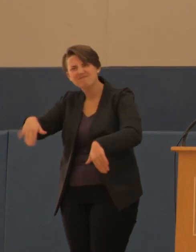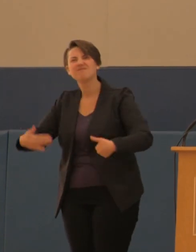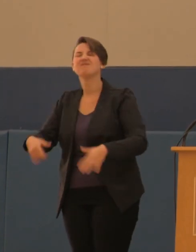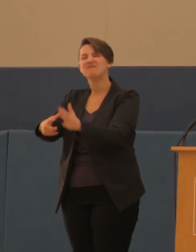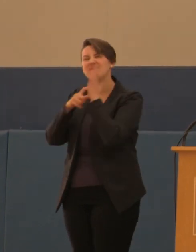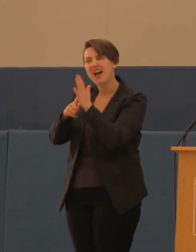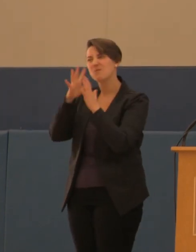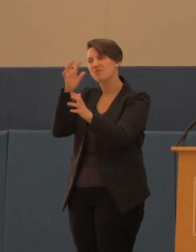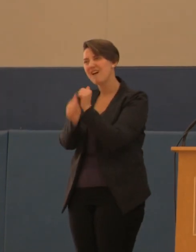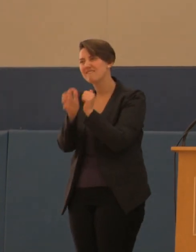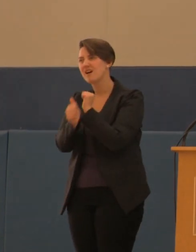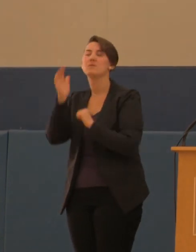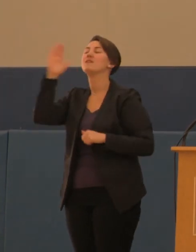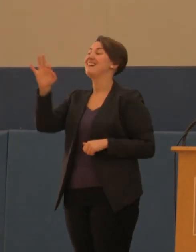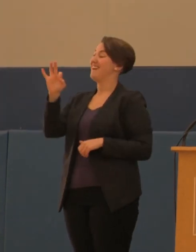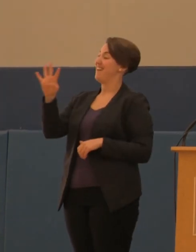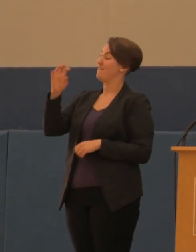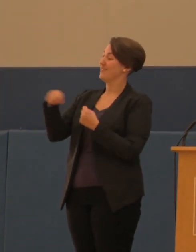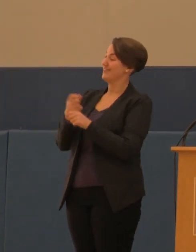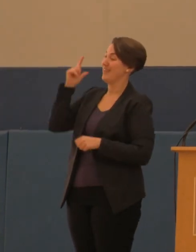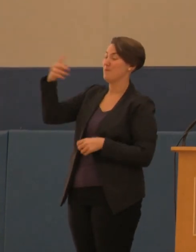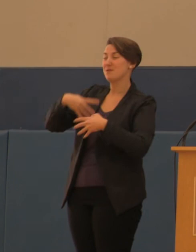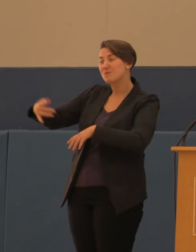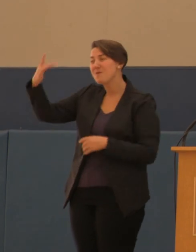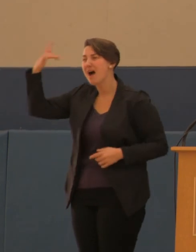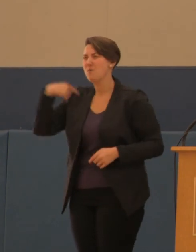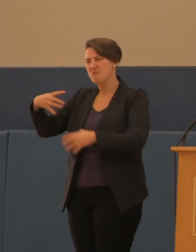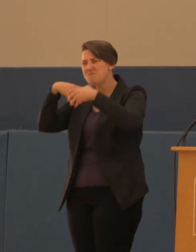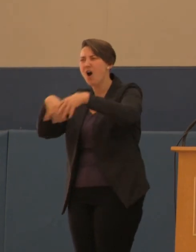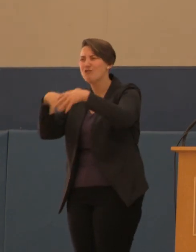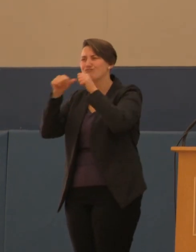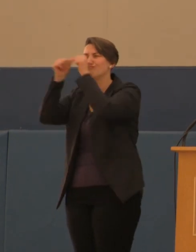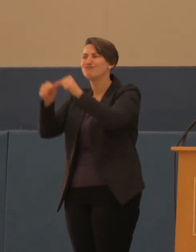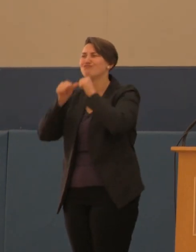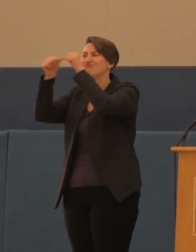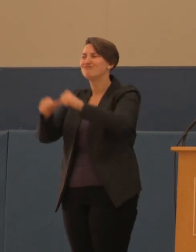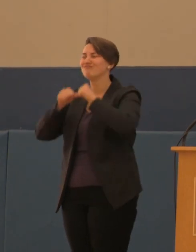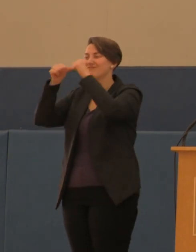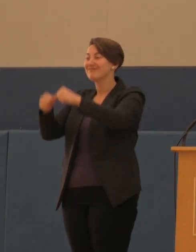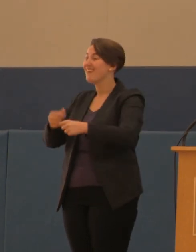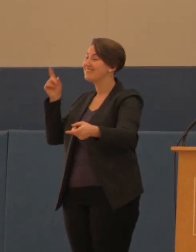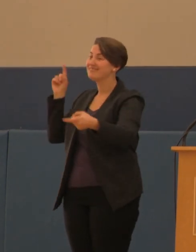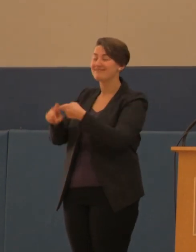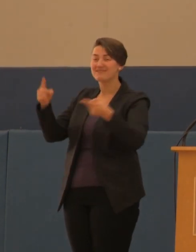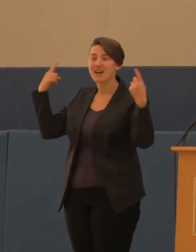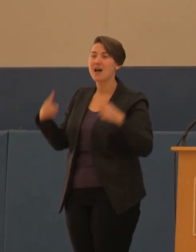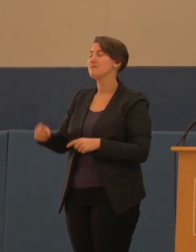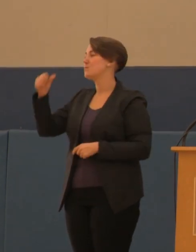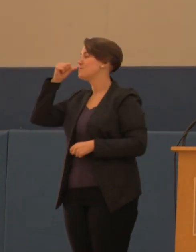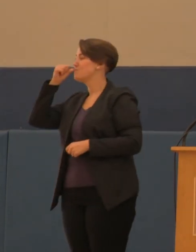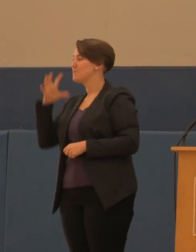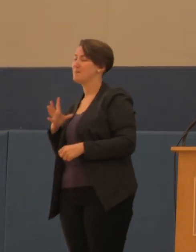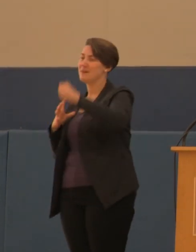march 94 years later to show that we will march for however long it takes till women and men have rights that